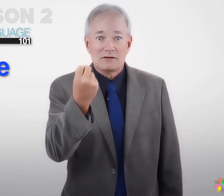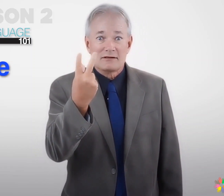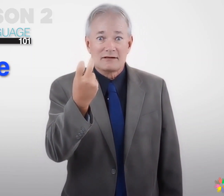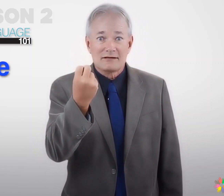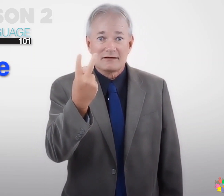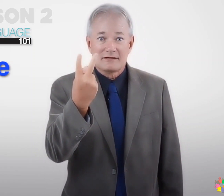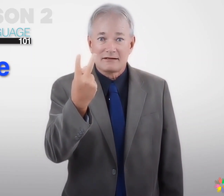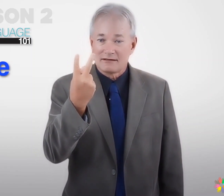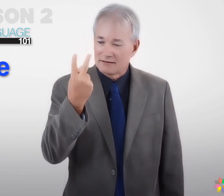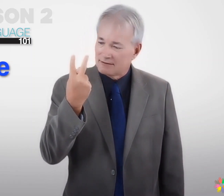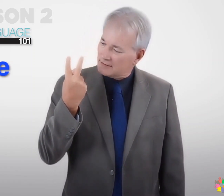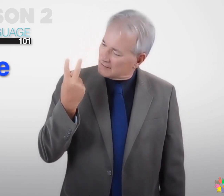12.